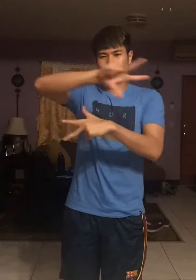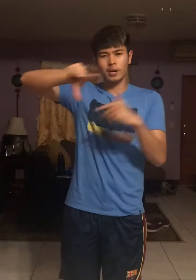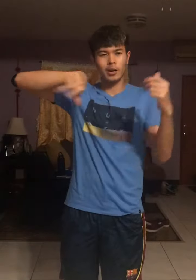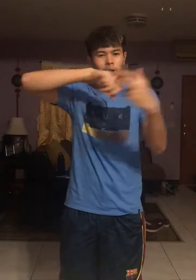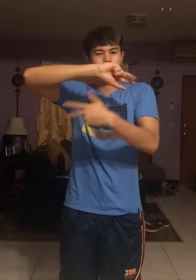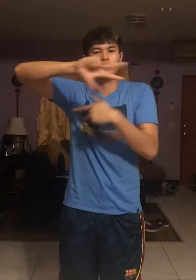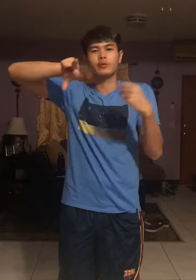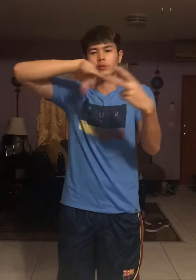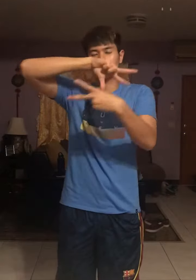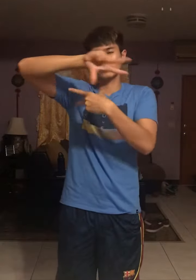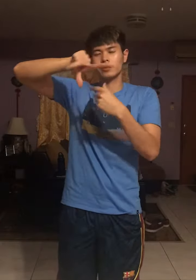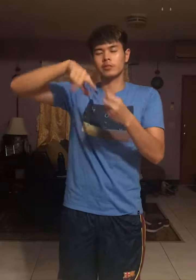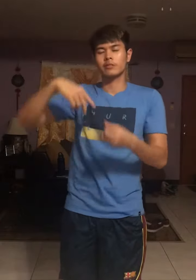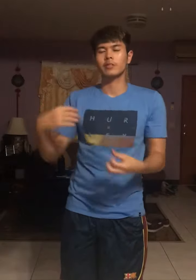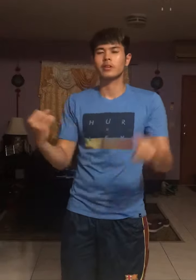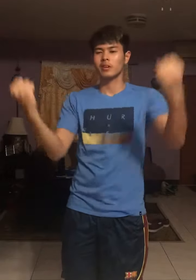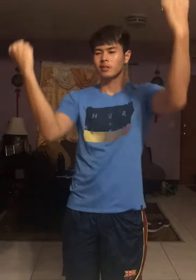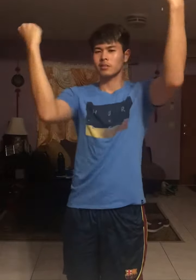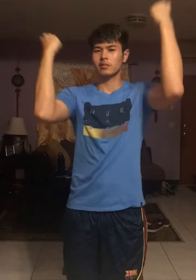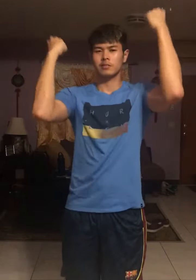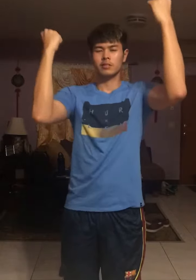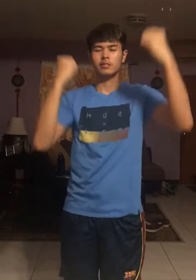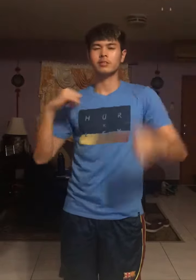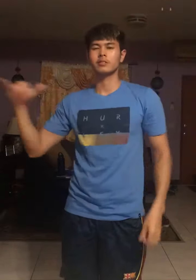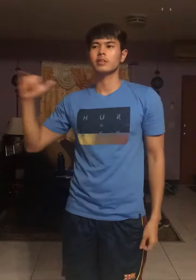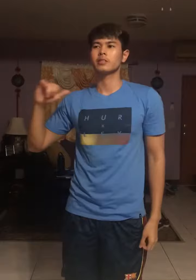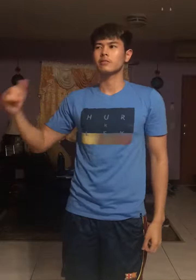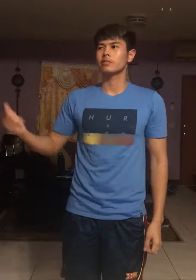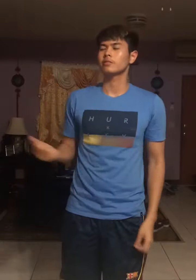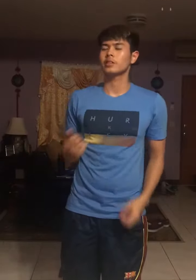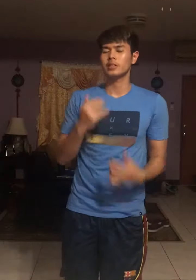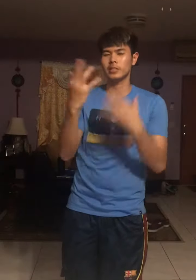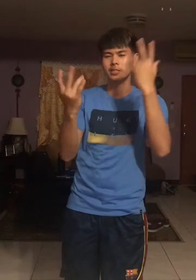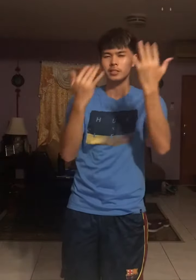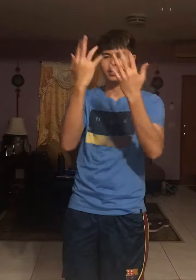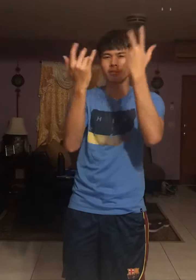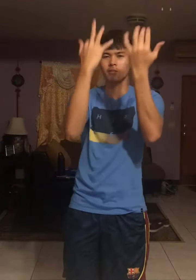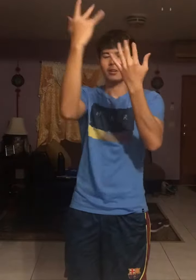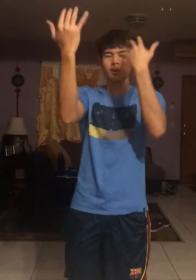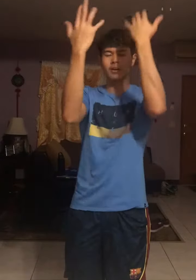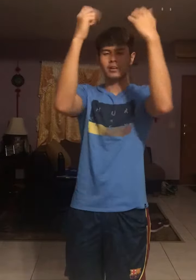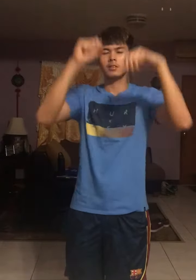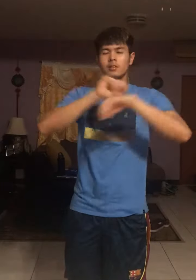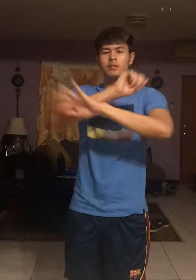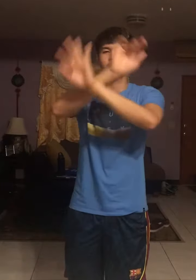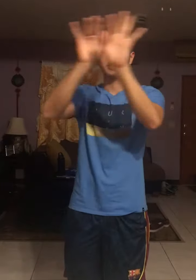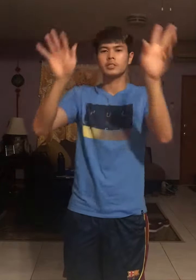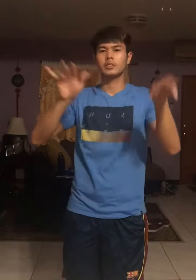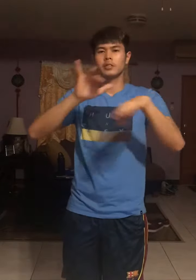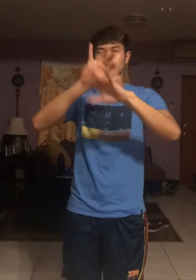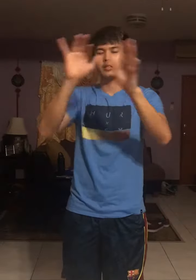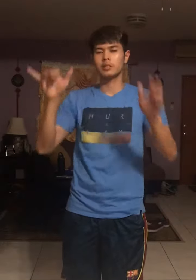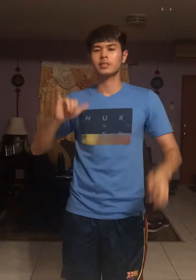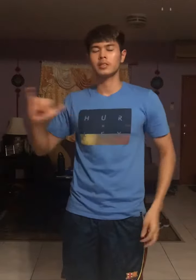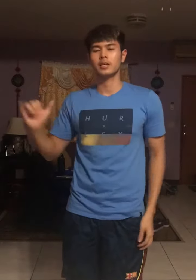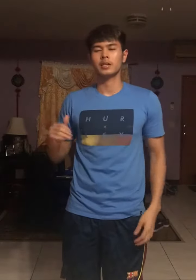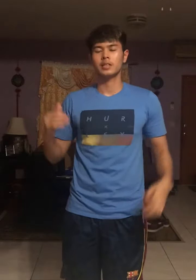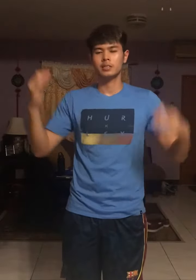typhoon Be a man With all the strength of a raging fire Mysterious as